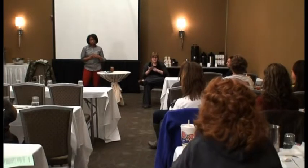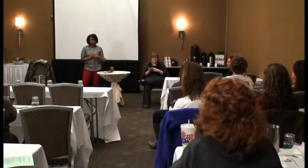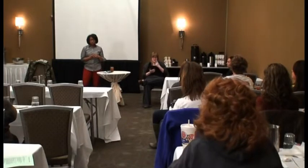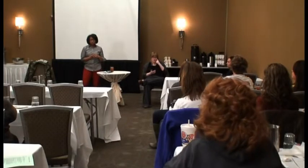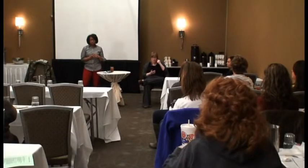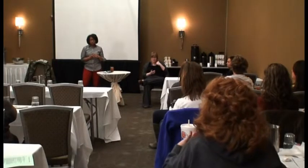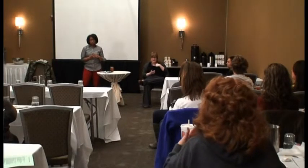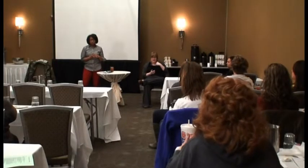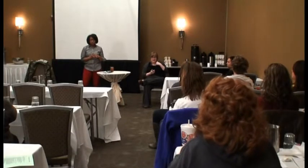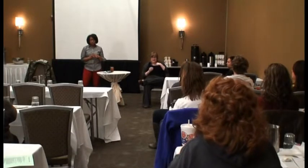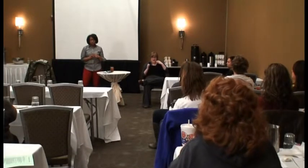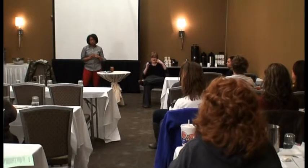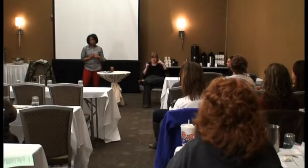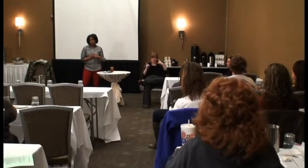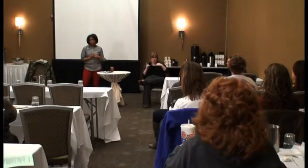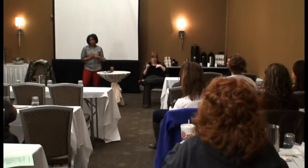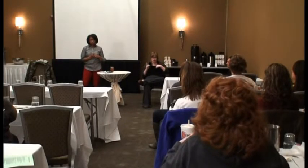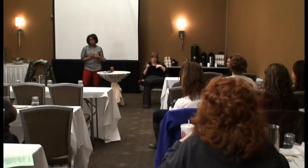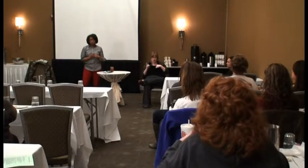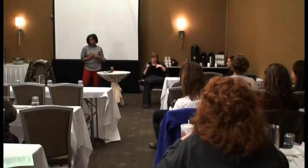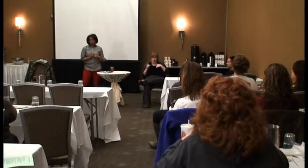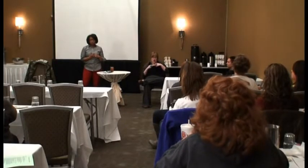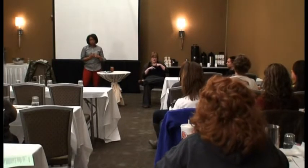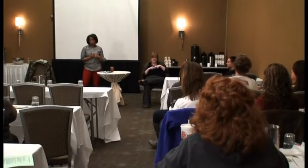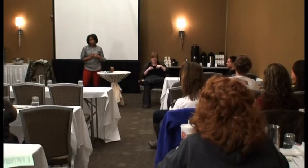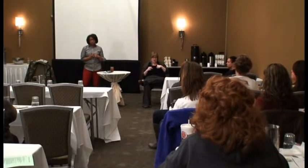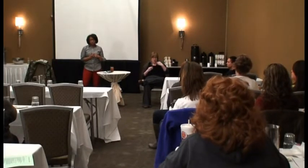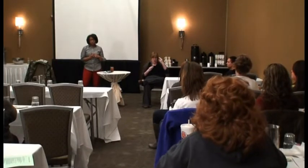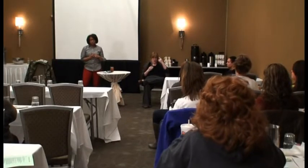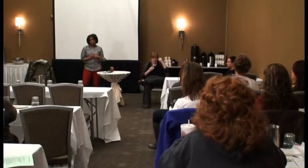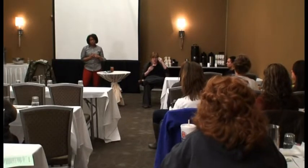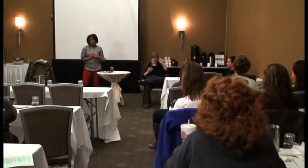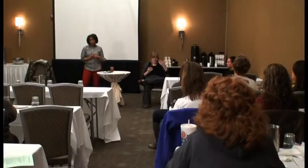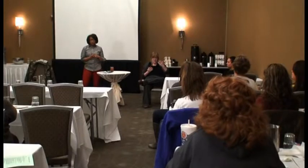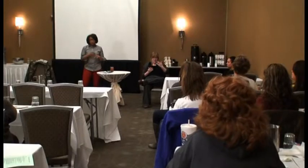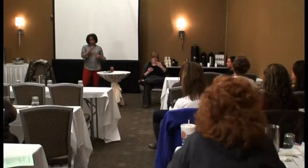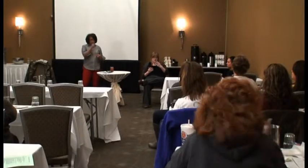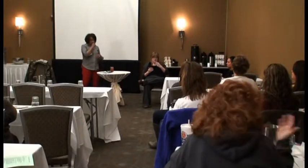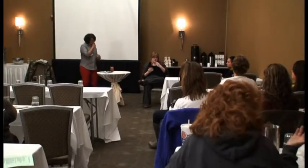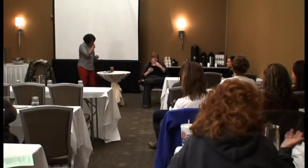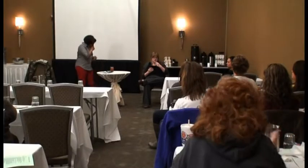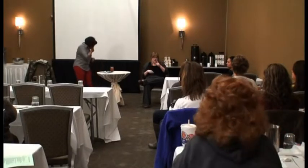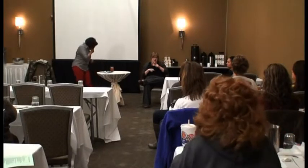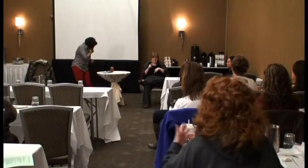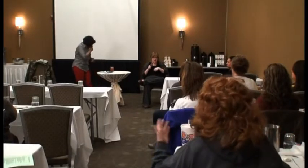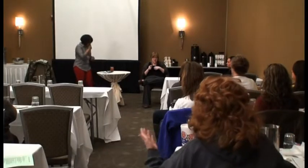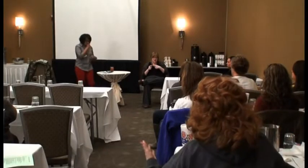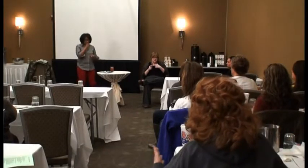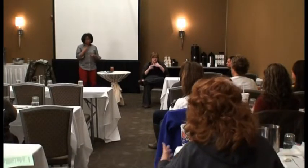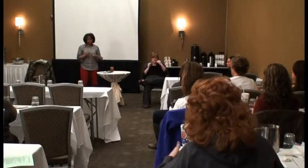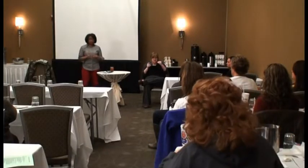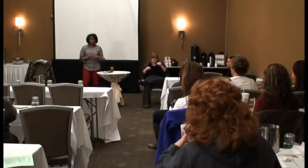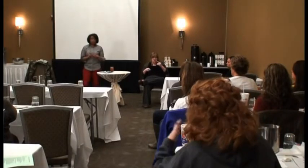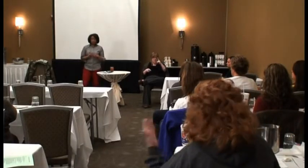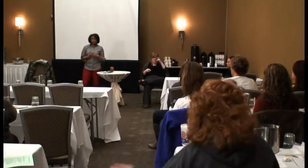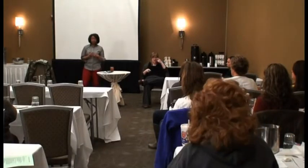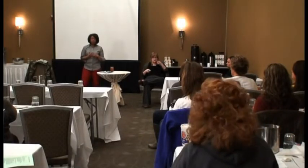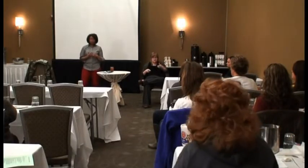as an educator, I'm sitting here and it's like, okay, I'm not getting anything out of them because like you said, one of these are.